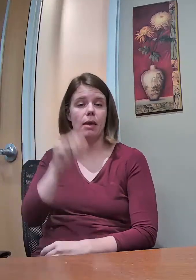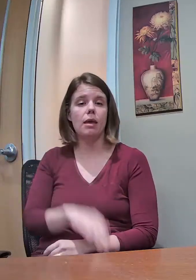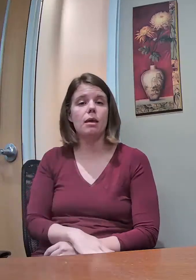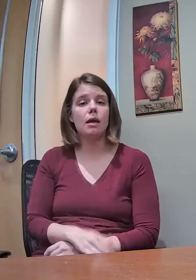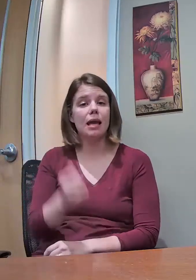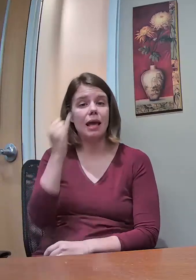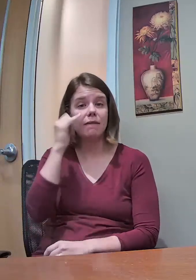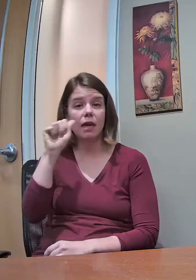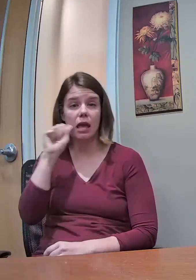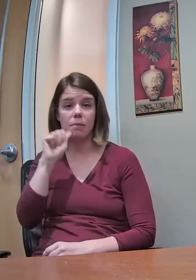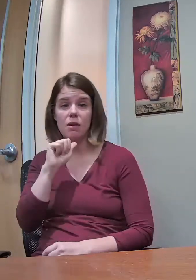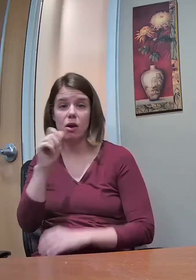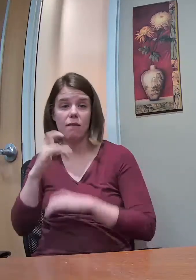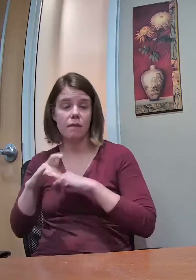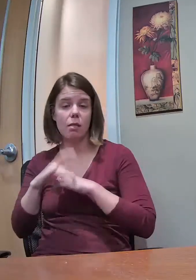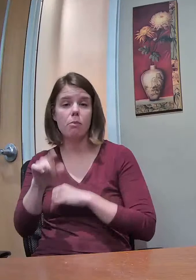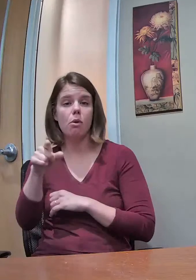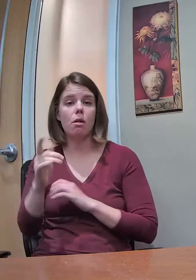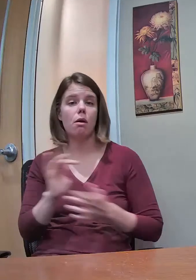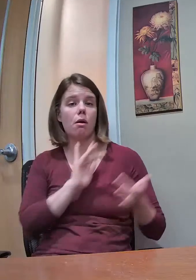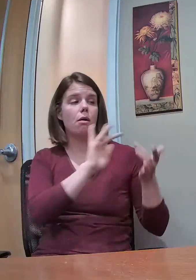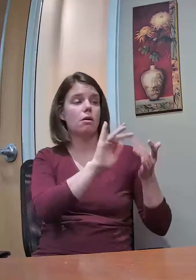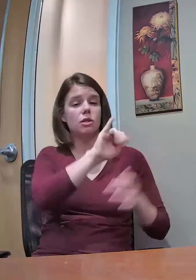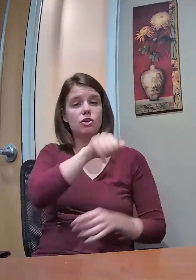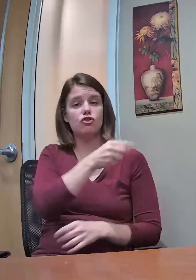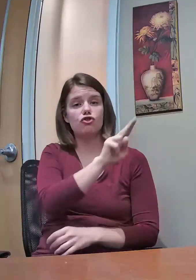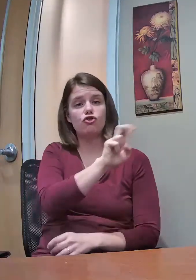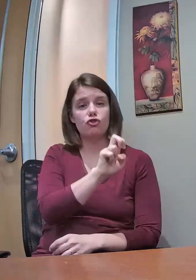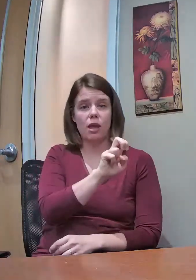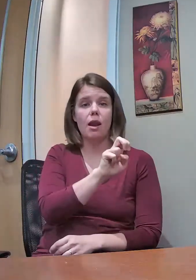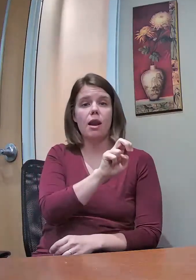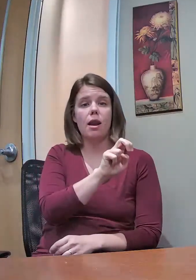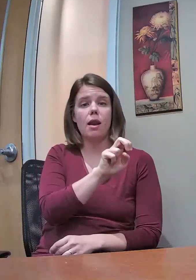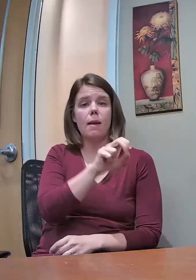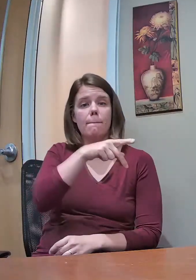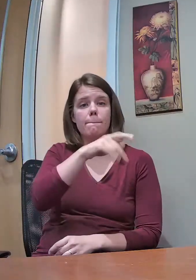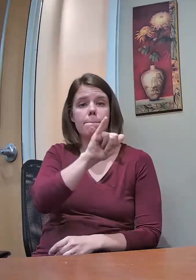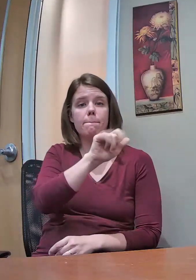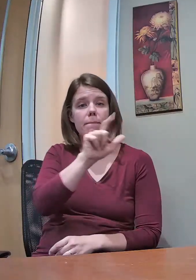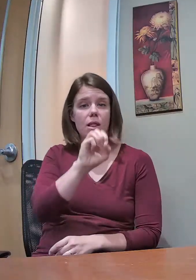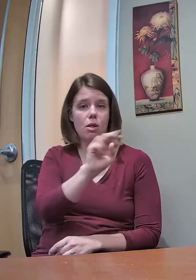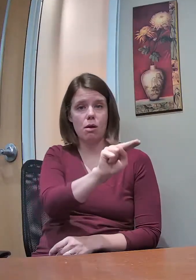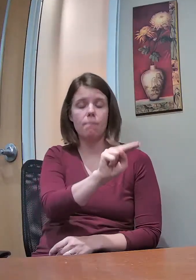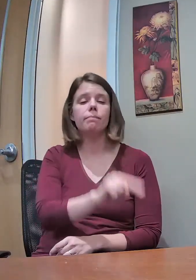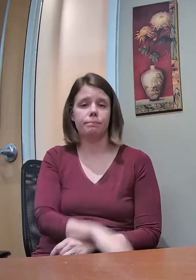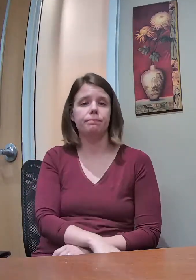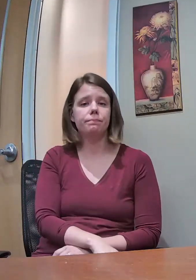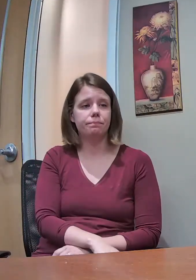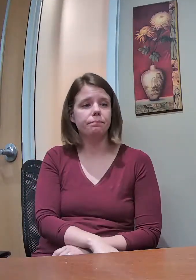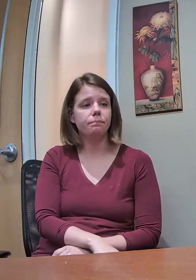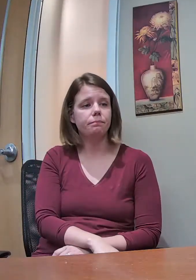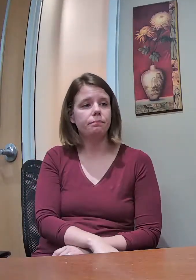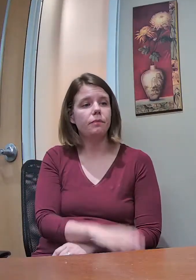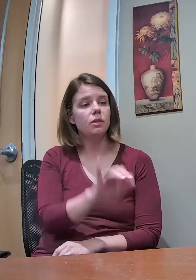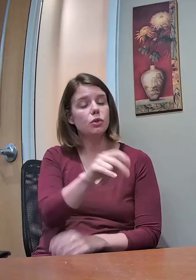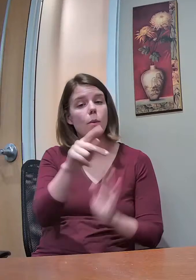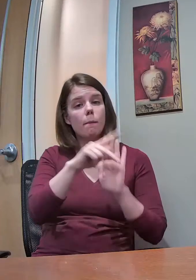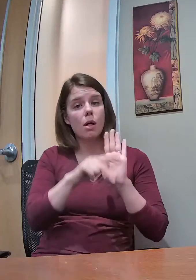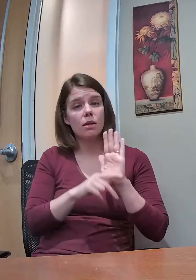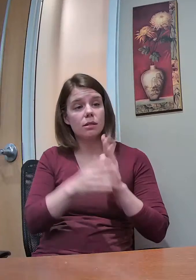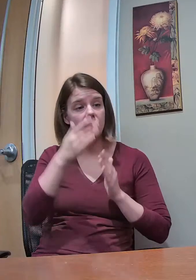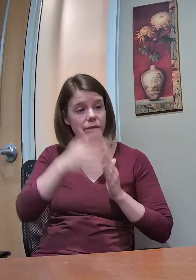contact Jennifer Pilon. And then at the end of this policy, there's